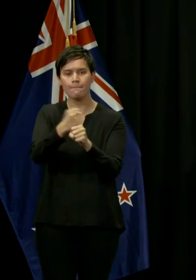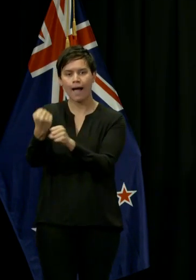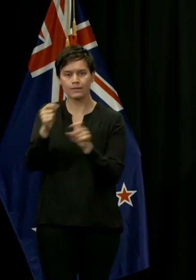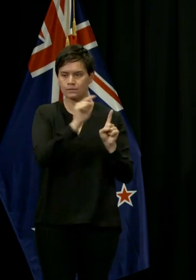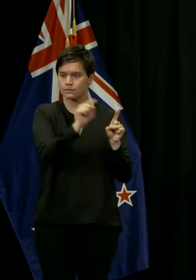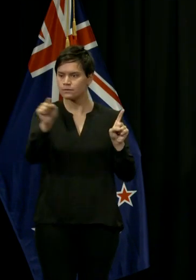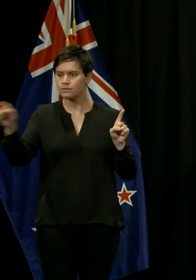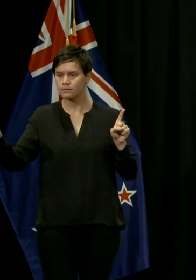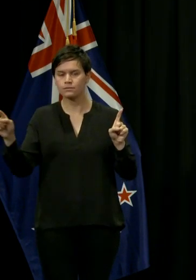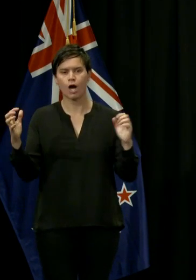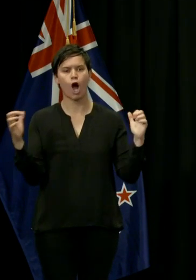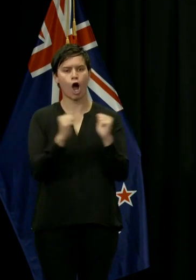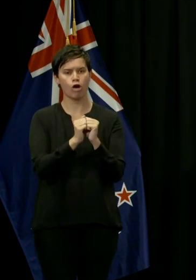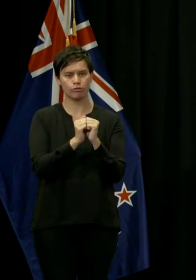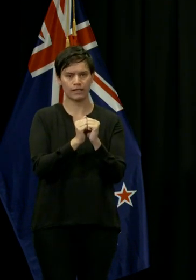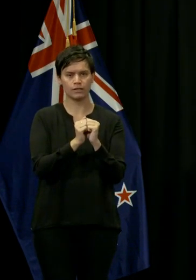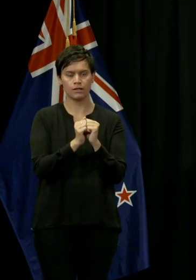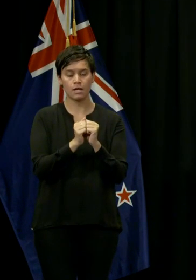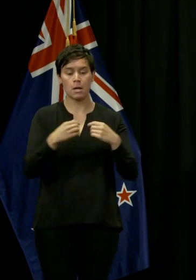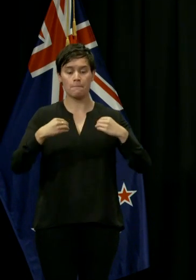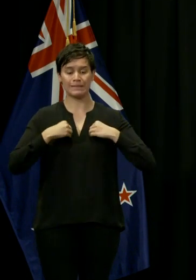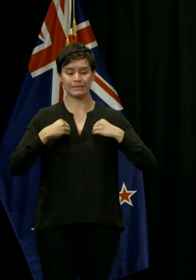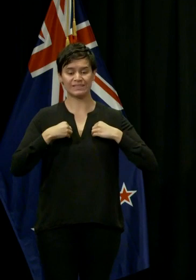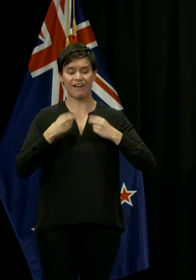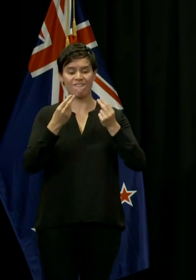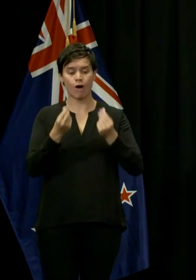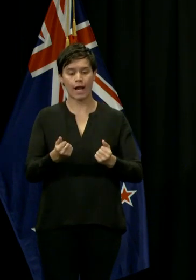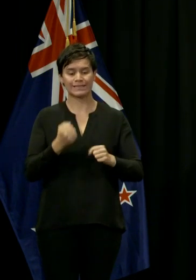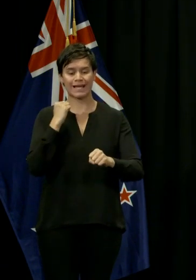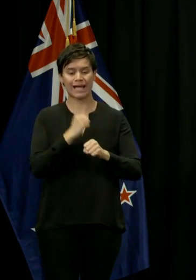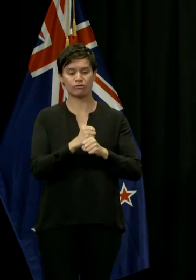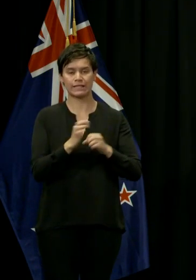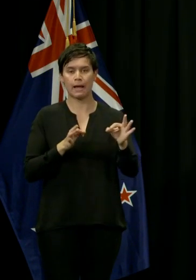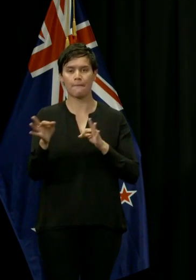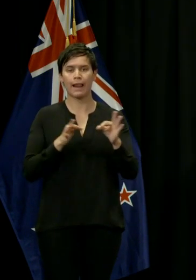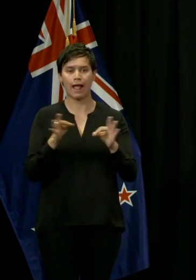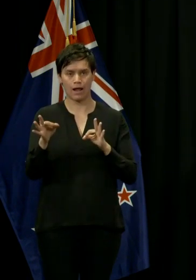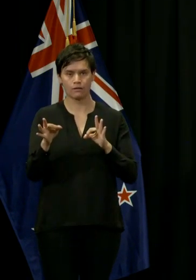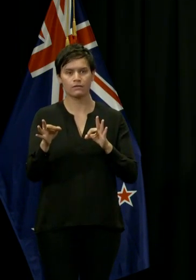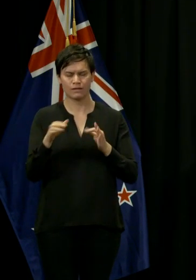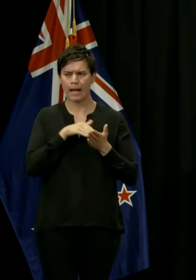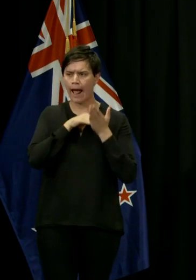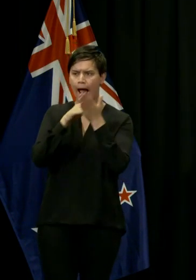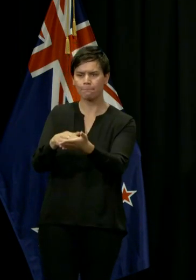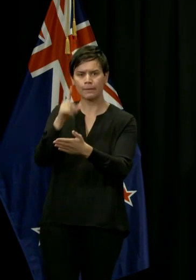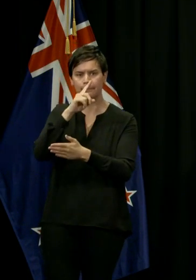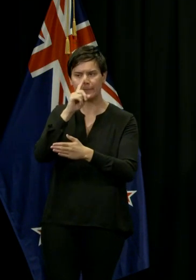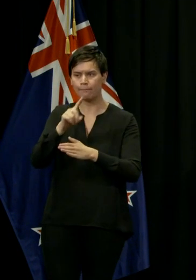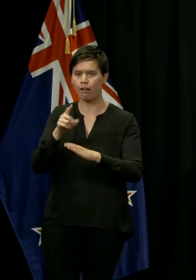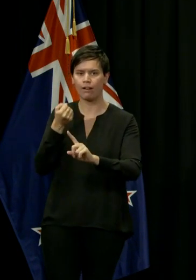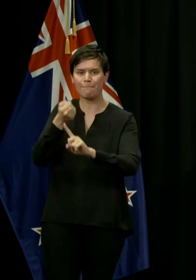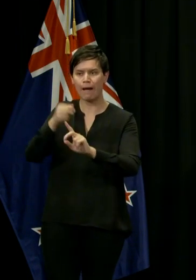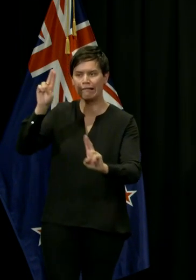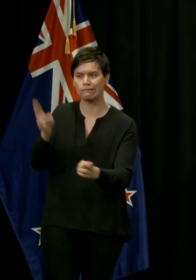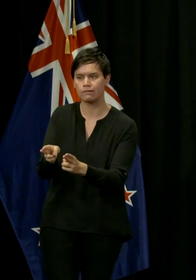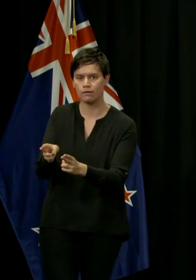principle to a business financing guarantee scheme to help cushion the impact of COVID-19. The scheme would leverage the Crown's